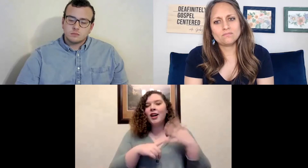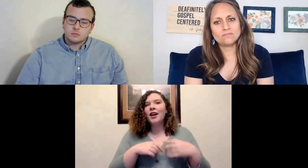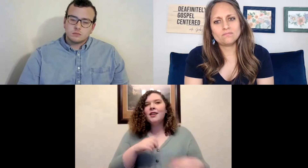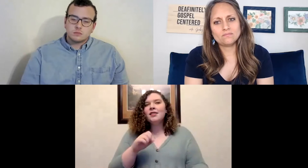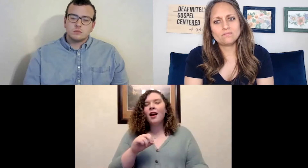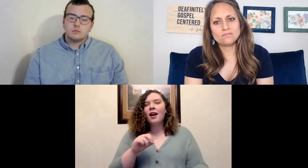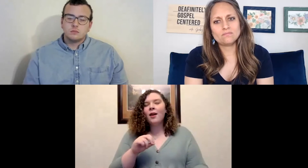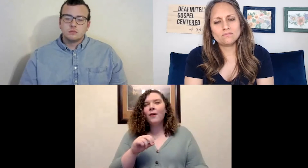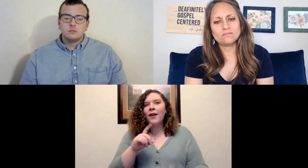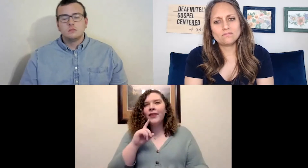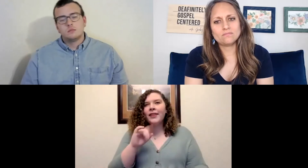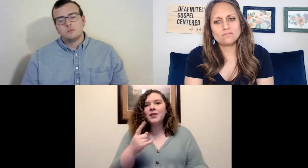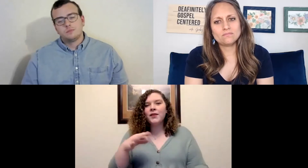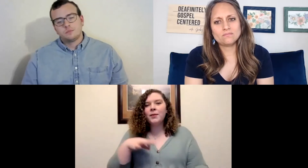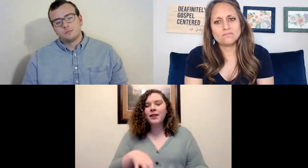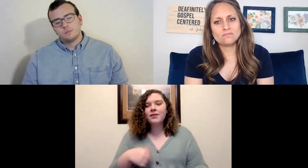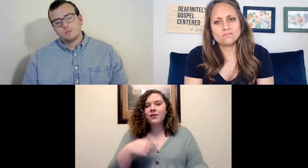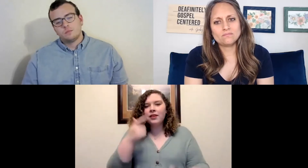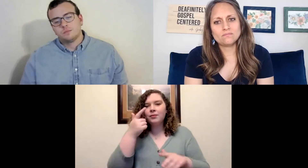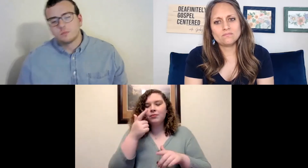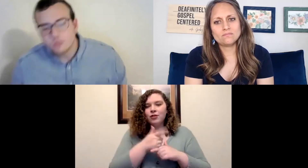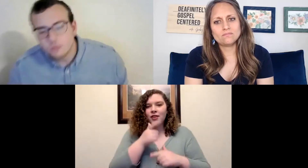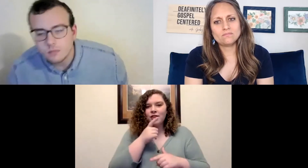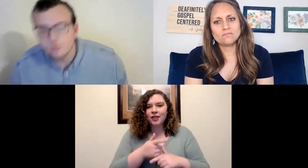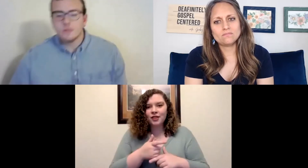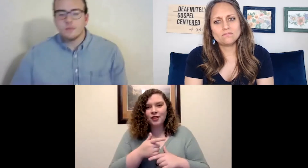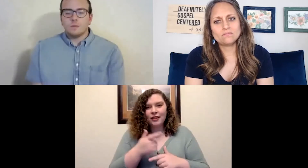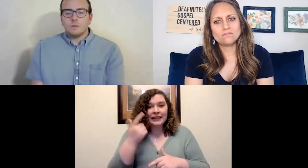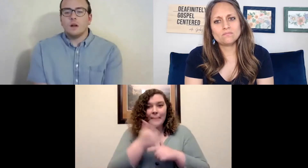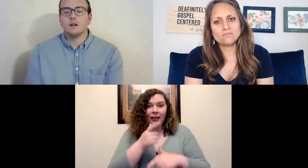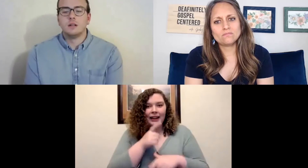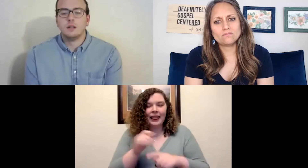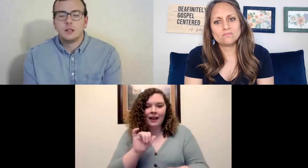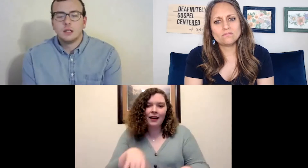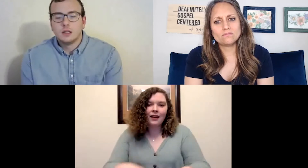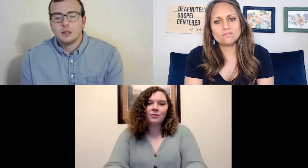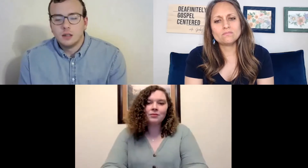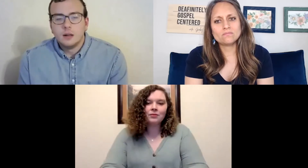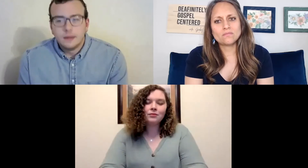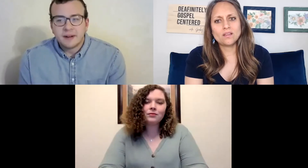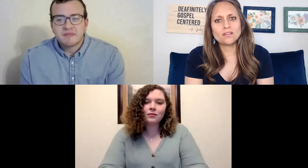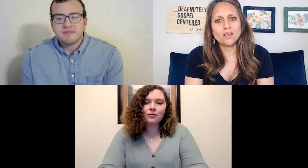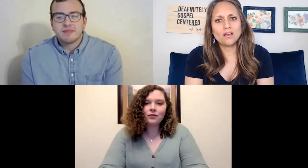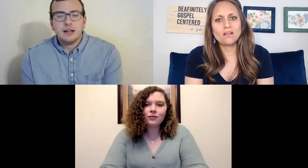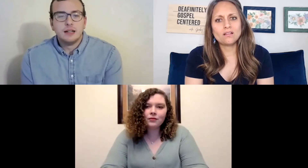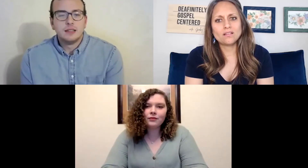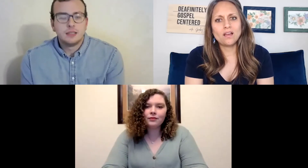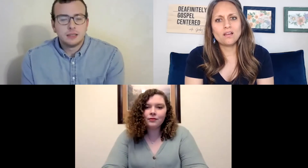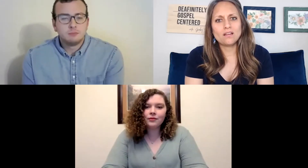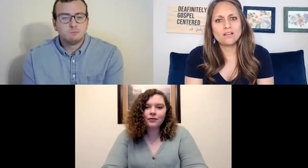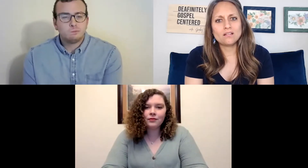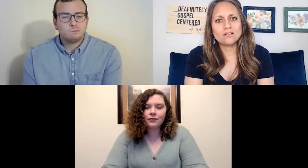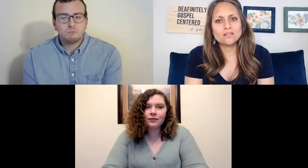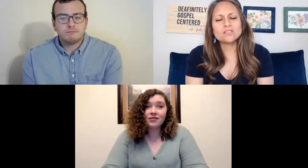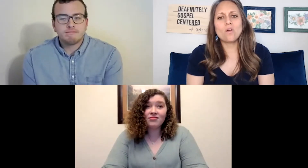about this, or this is what we were taught. And so that's a huge advantage to that brother-sister relationship